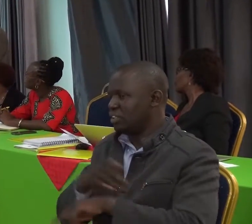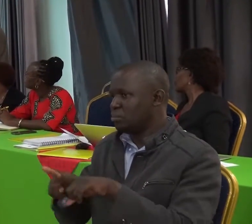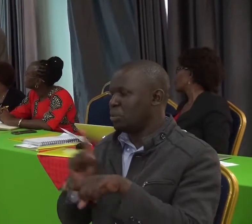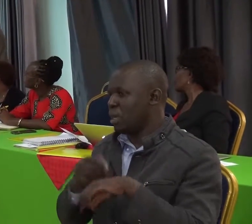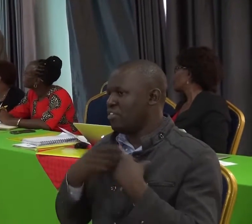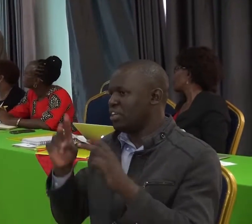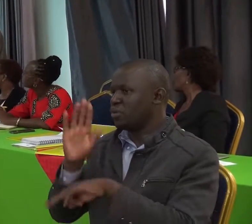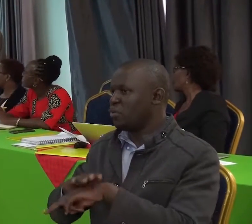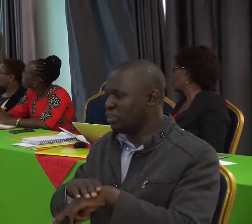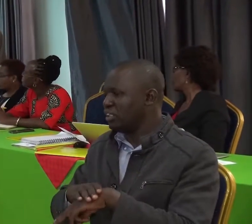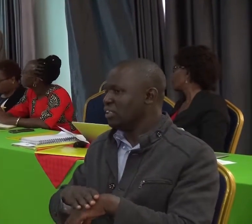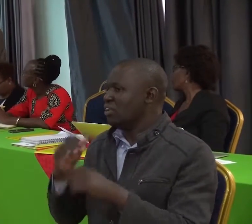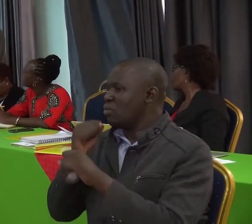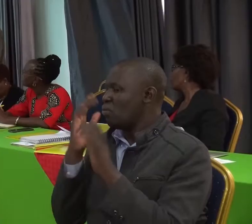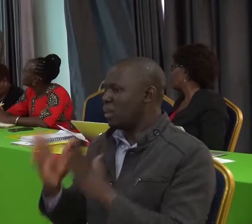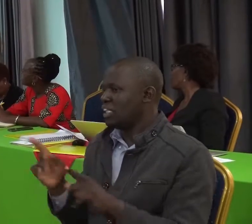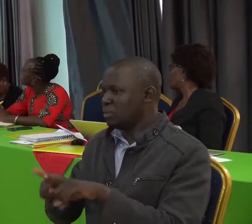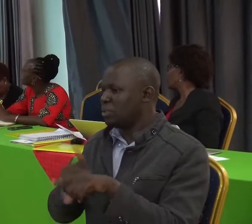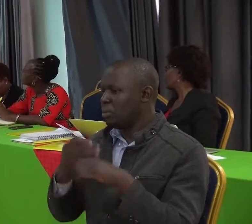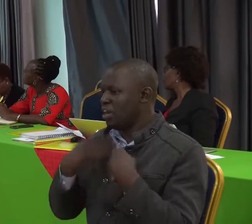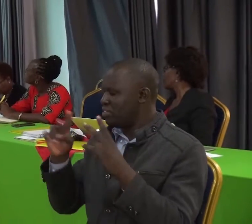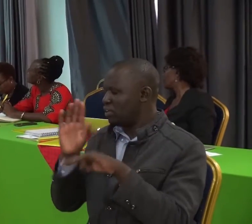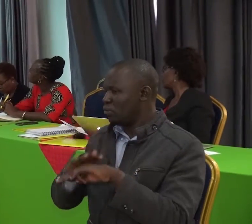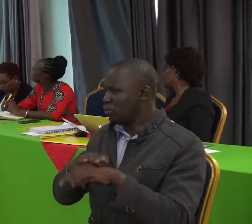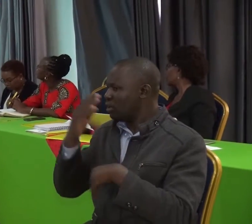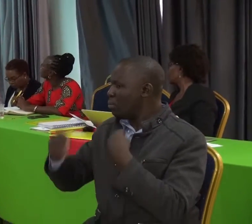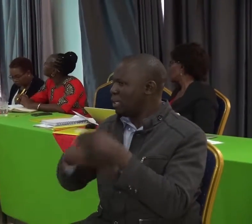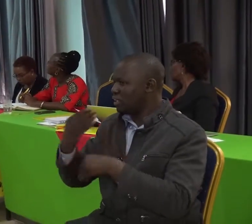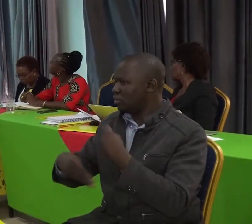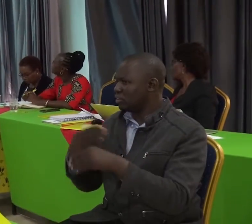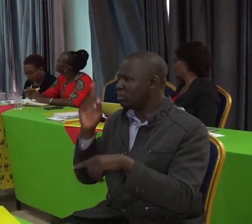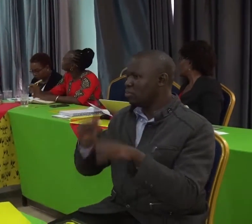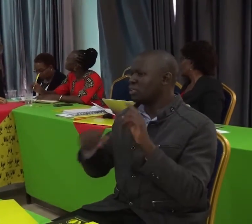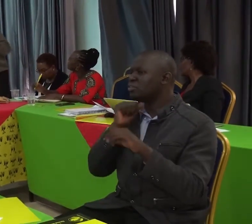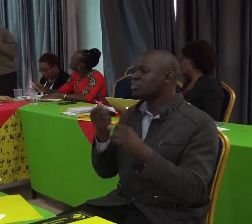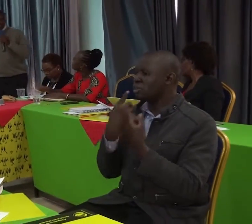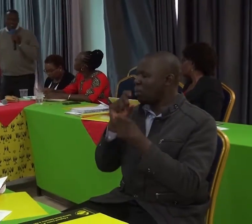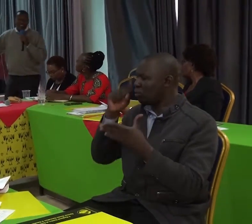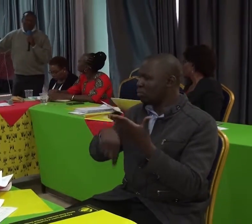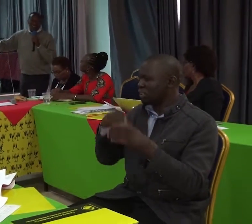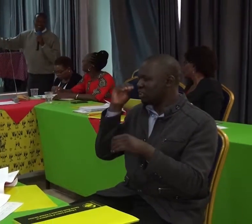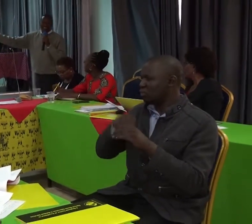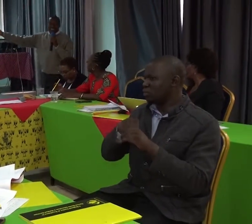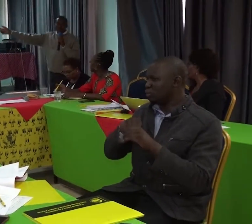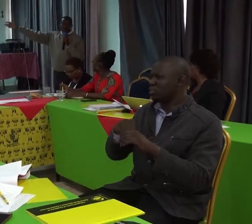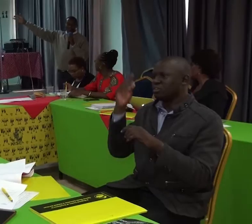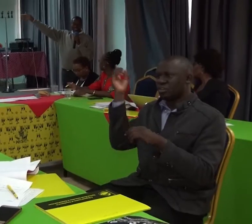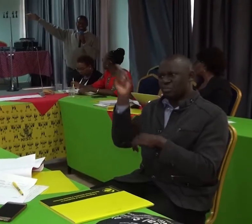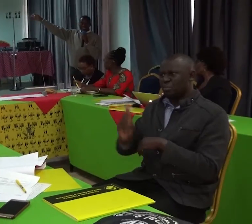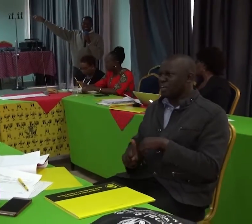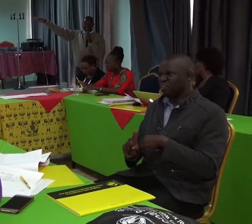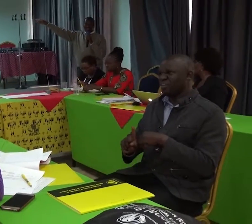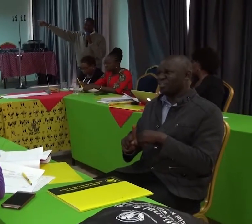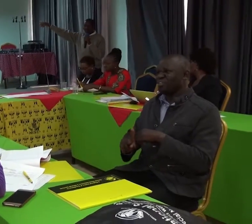personnel, infrastructure, learning materials, and equipment. It doesn't talk about inclusion. So this, we are still in